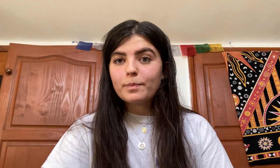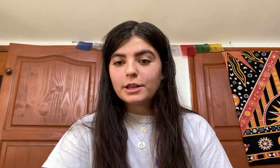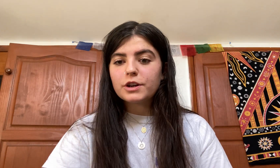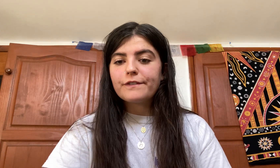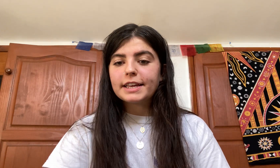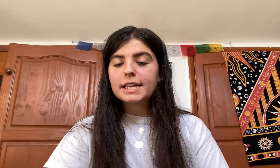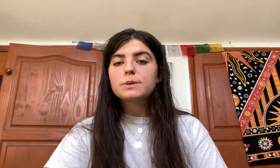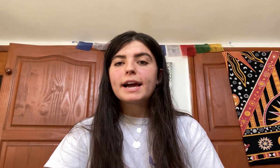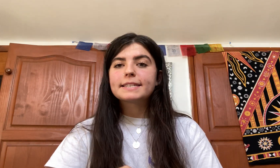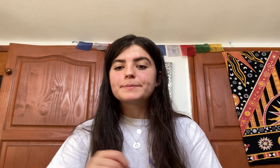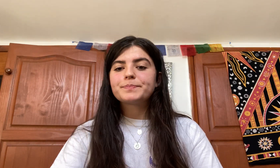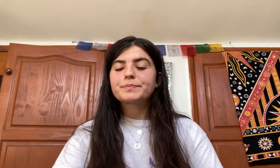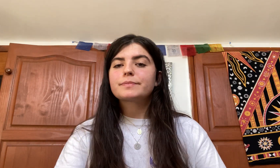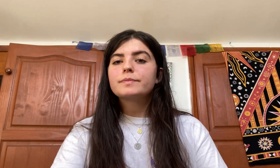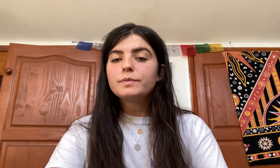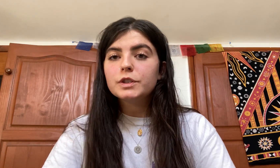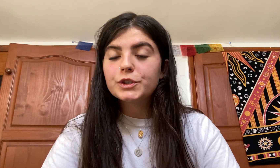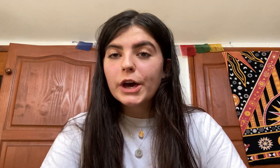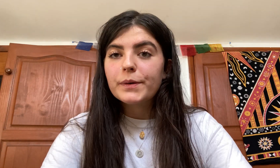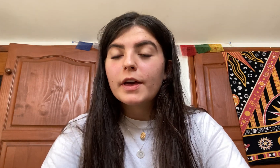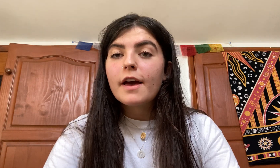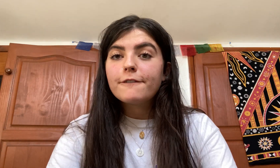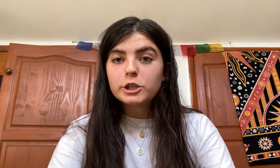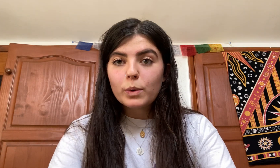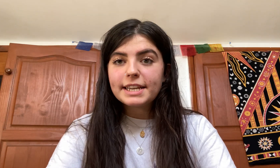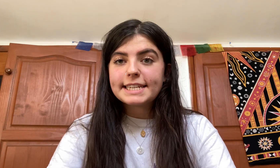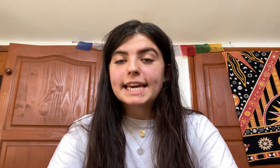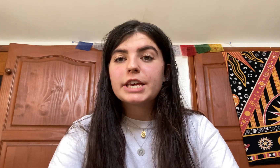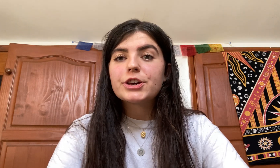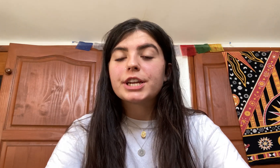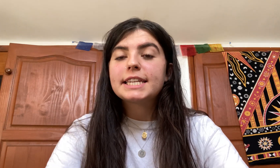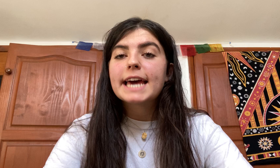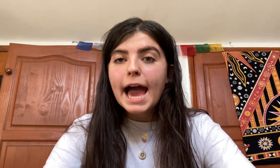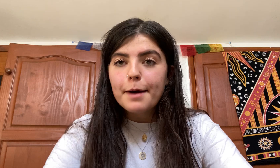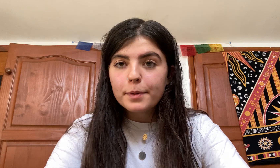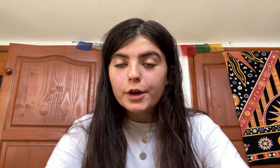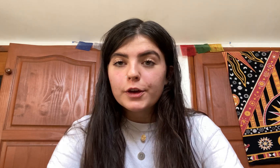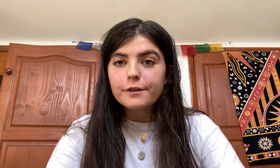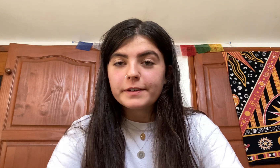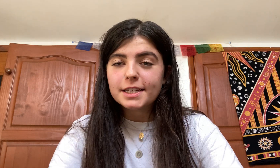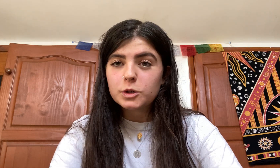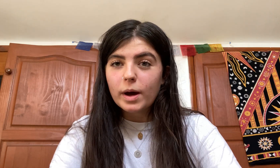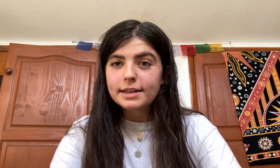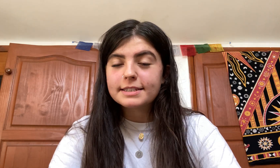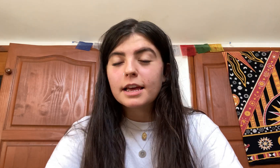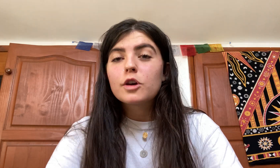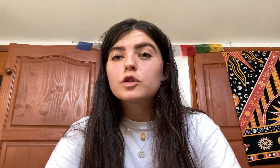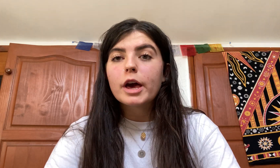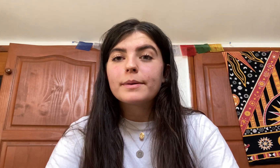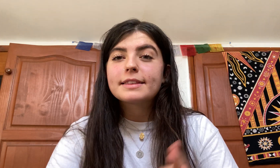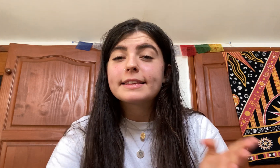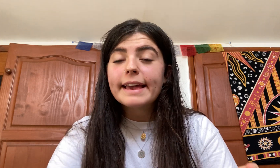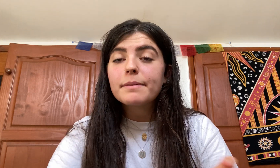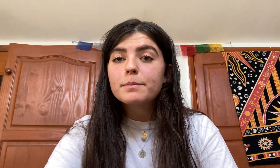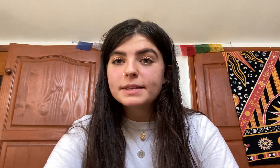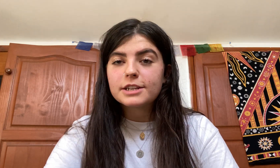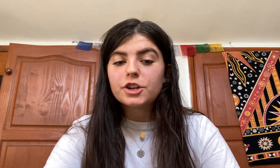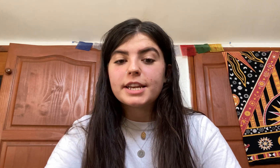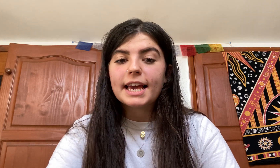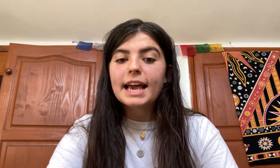Bend your finger twice. So for 20, you're going to tap your finger twice. So it's the same positioning